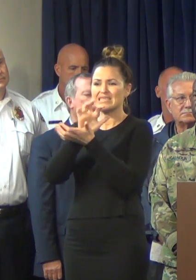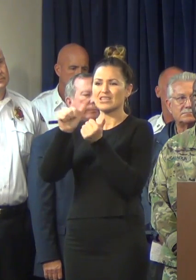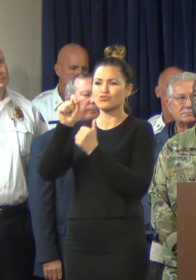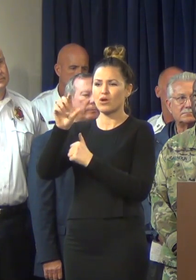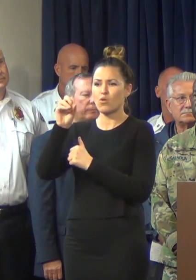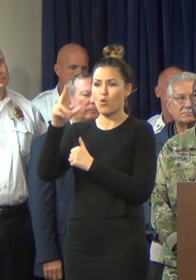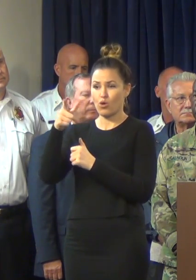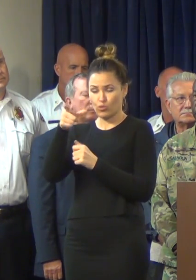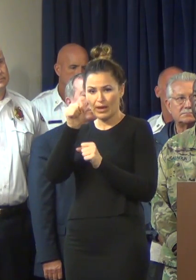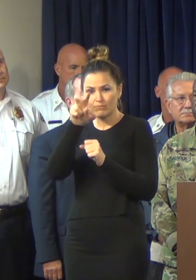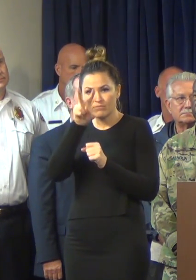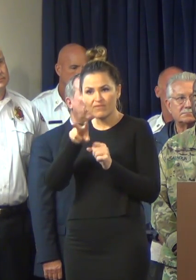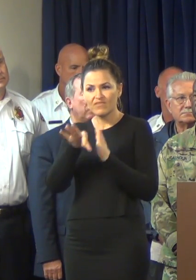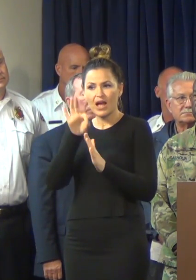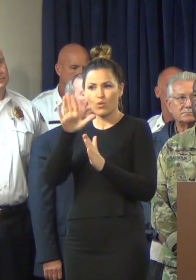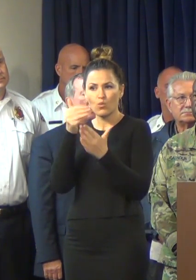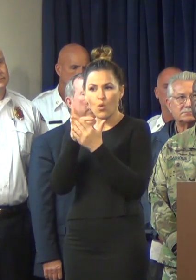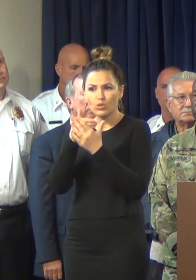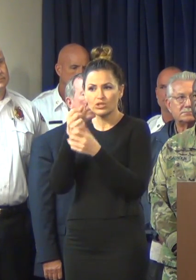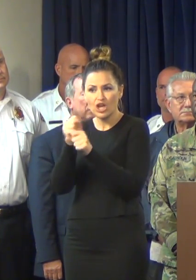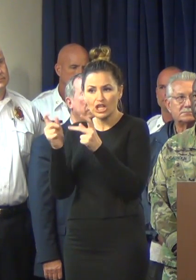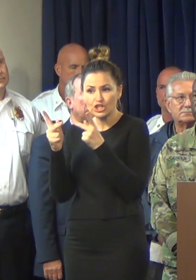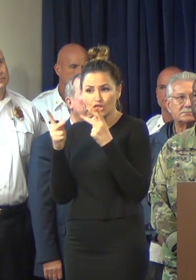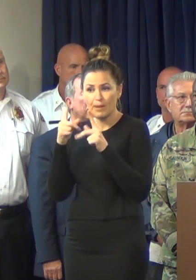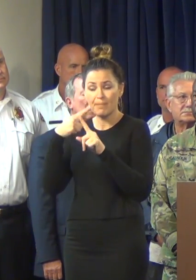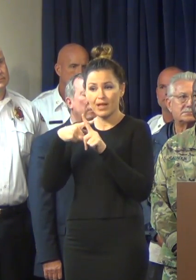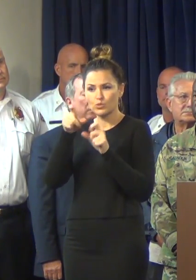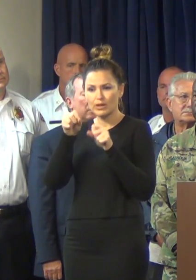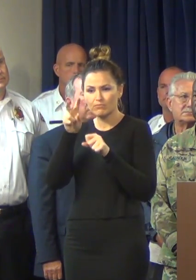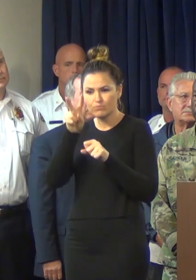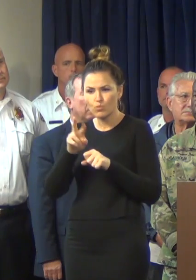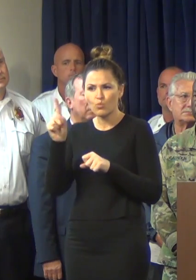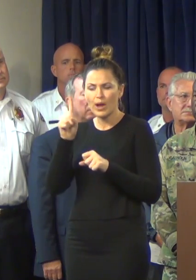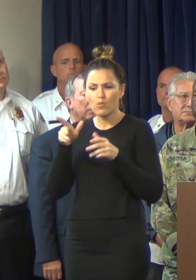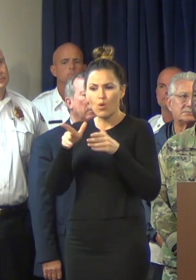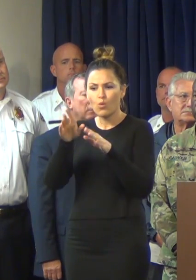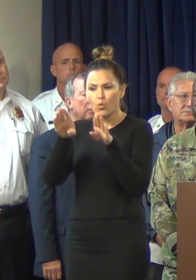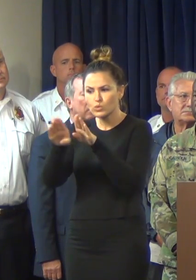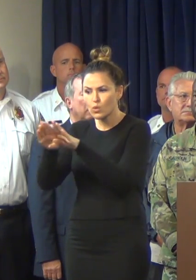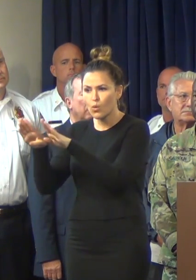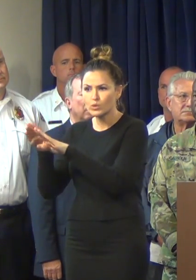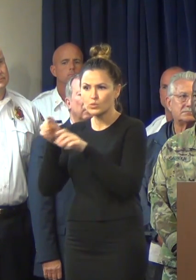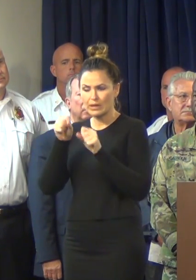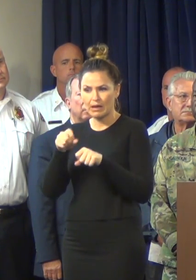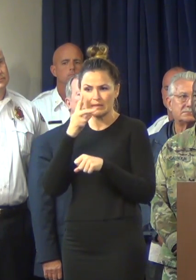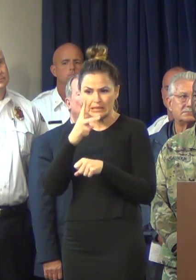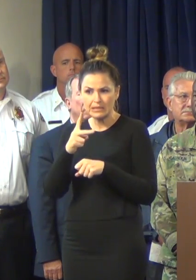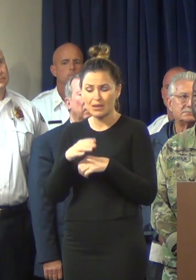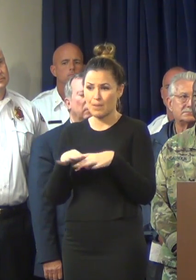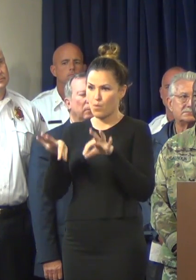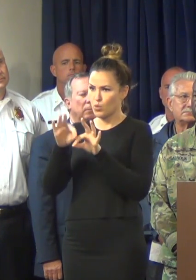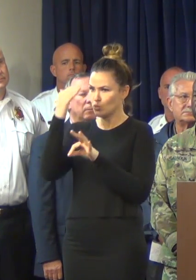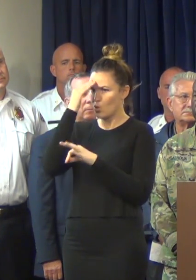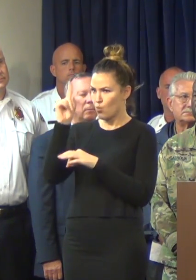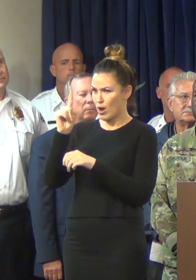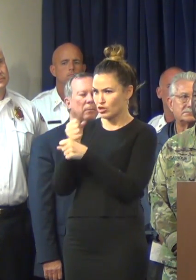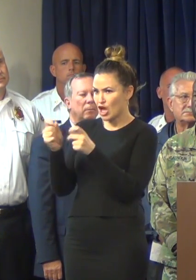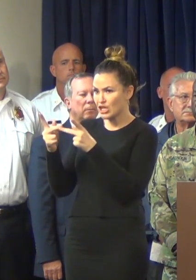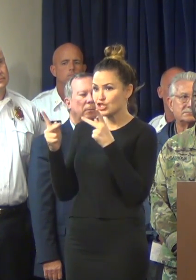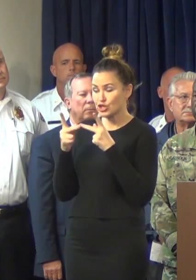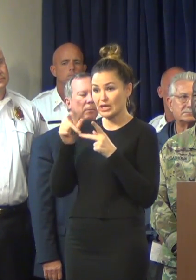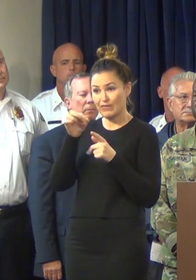can find your closest shelter, as well as information on road closures. It is very important to know where a shelter is if you